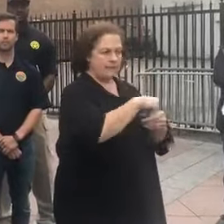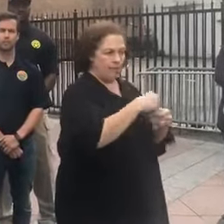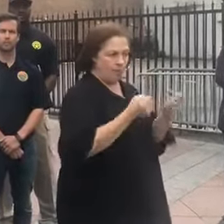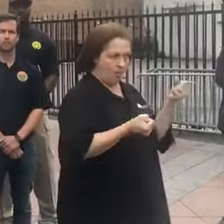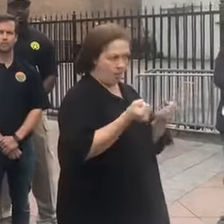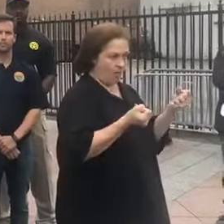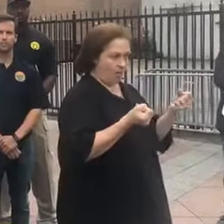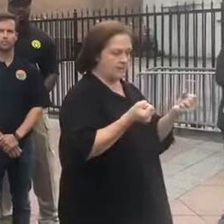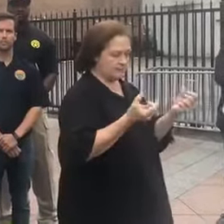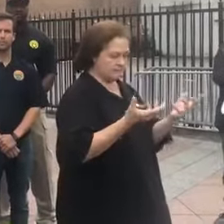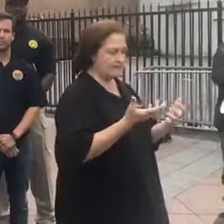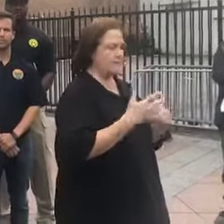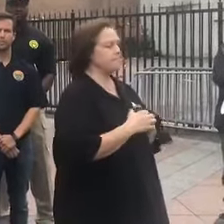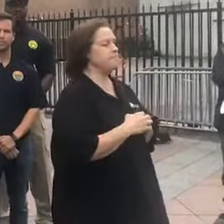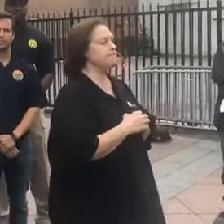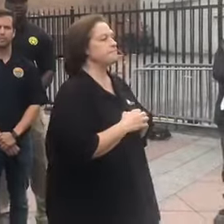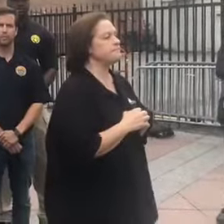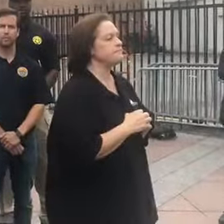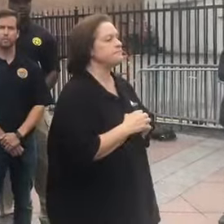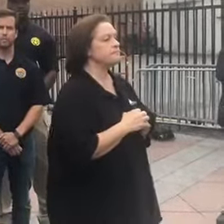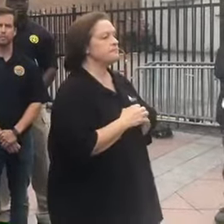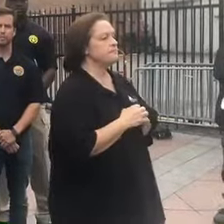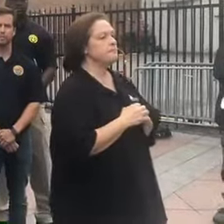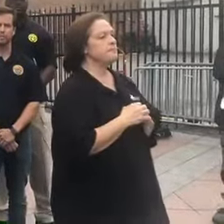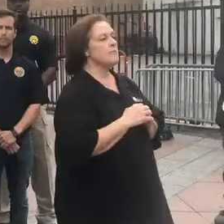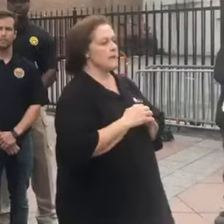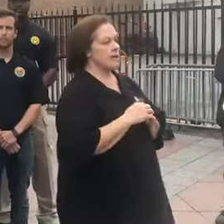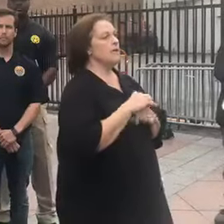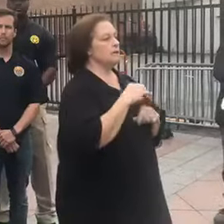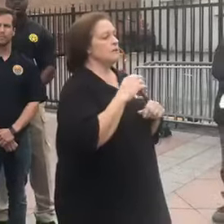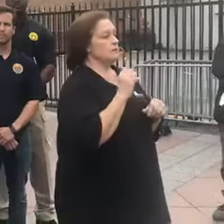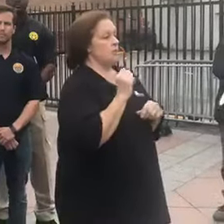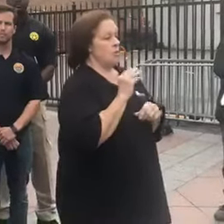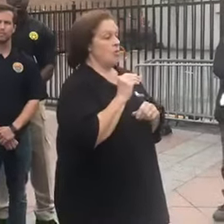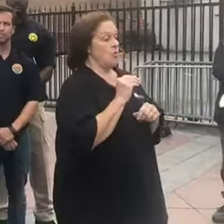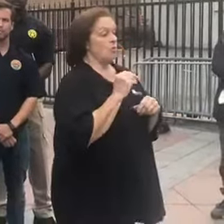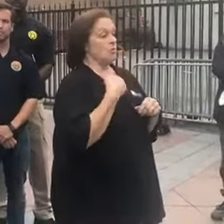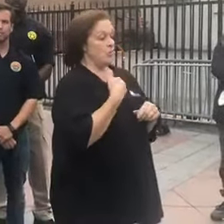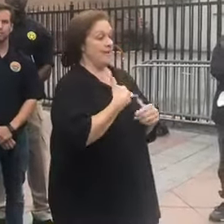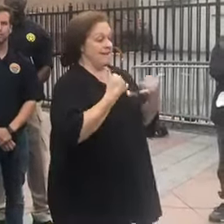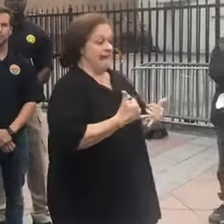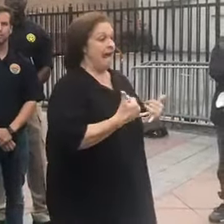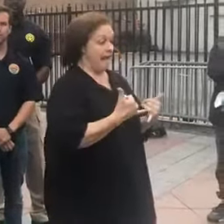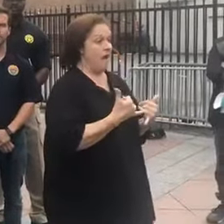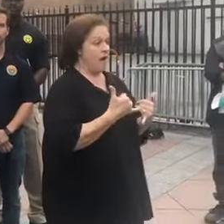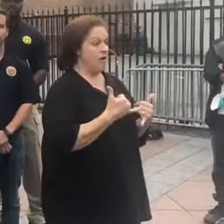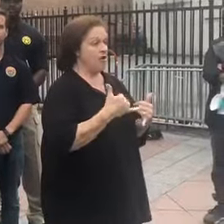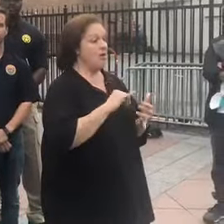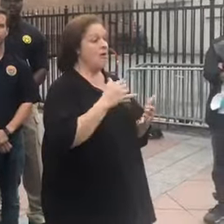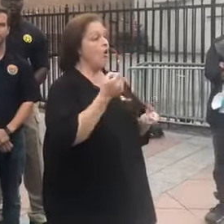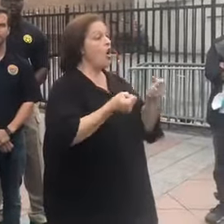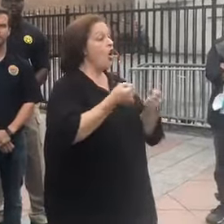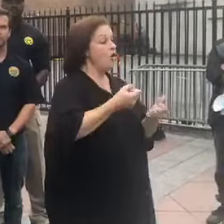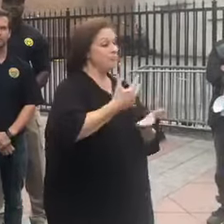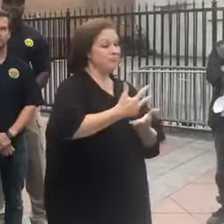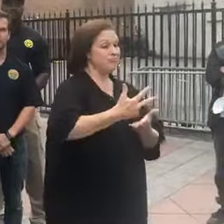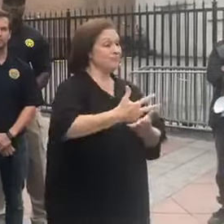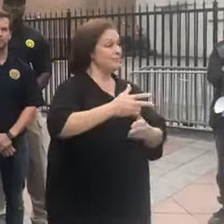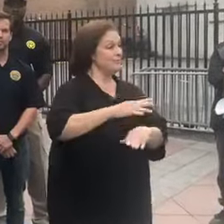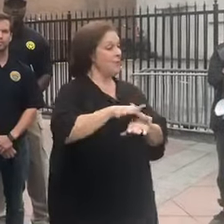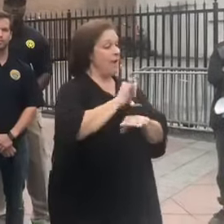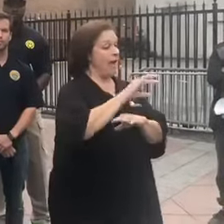case things don't go exactly as we plan them to go. So they'll begin to get all those vehicles out. We ask that folks call if you have a vehicle in there that you need